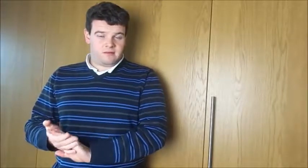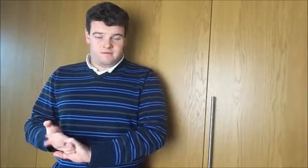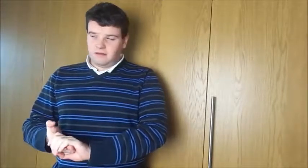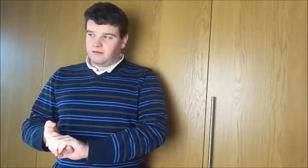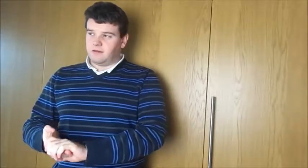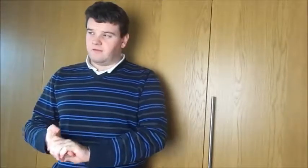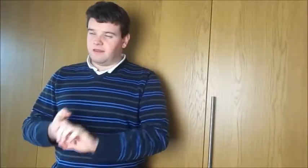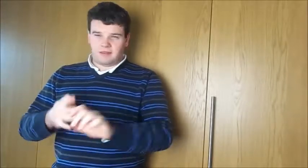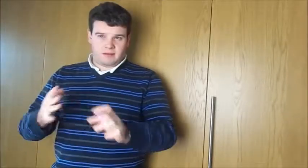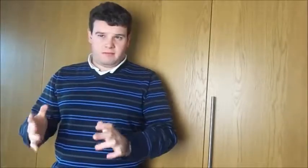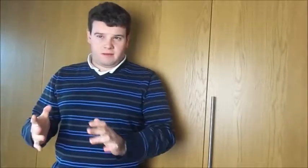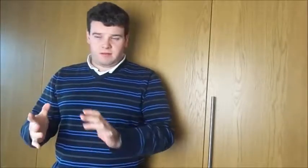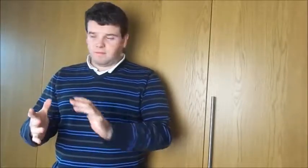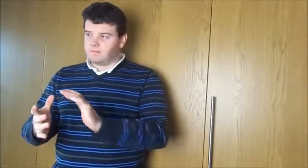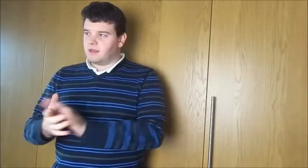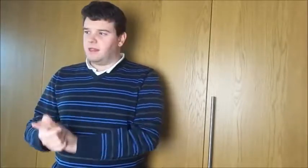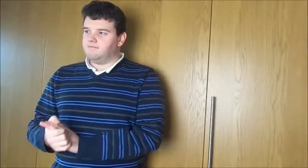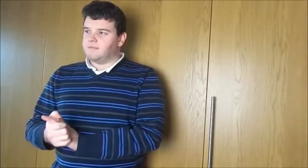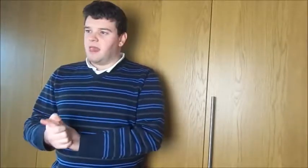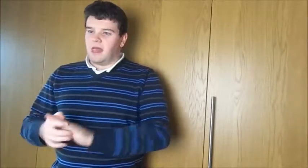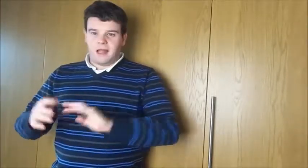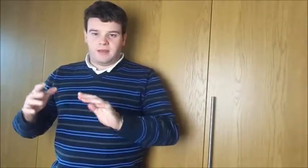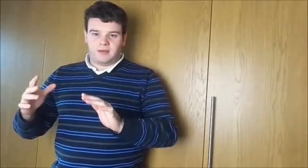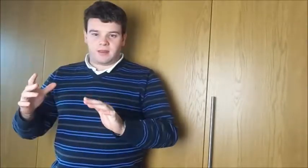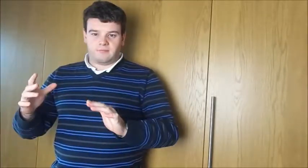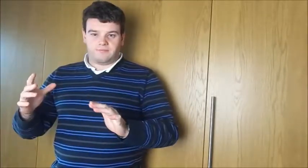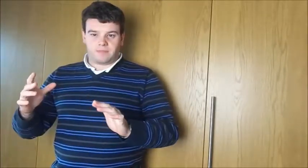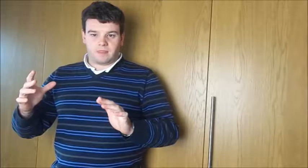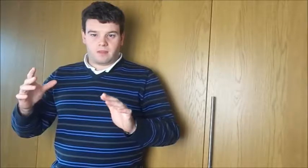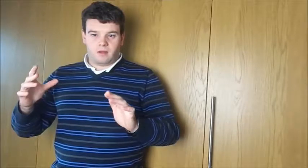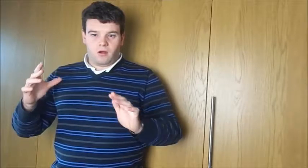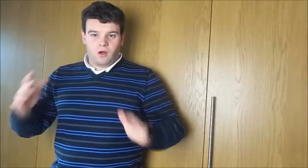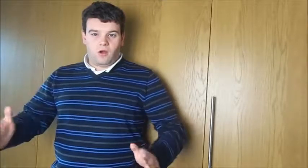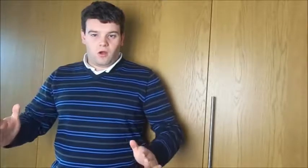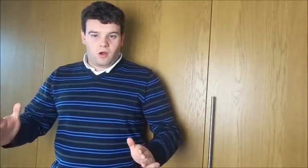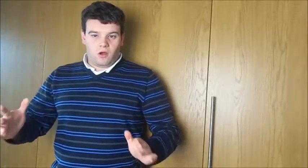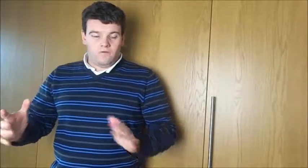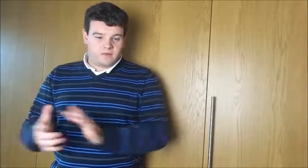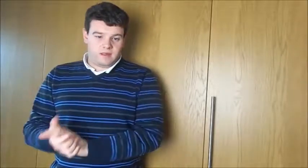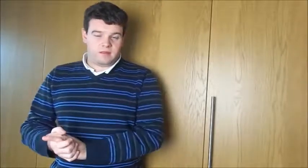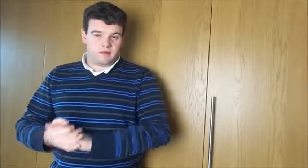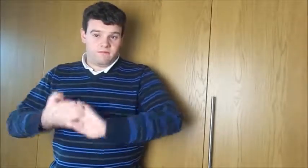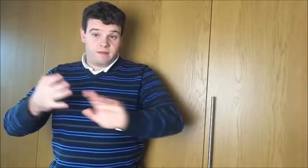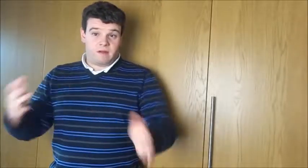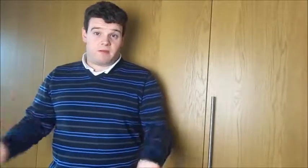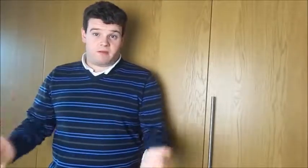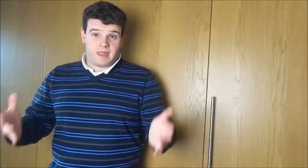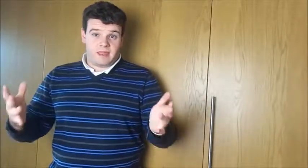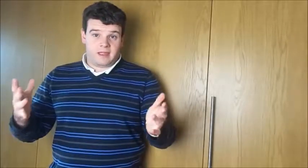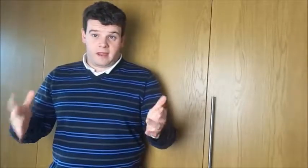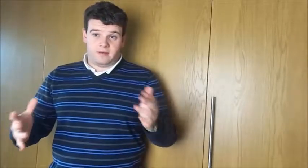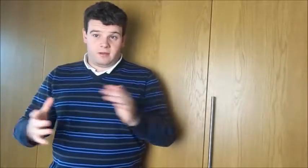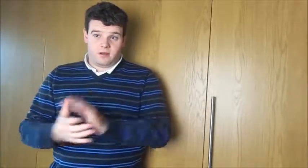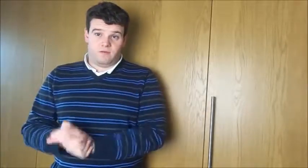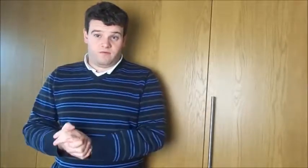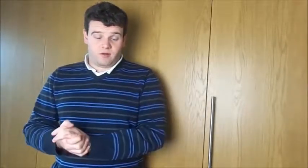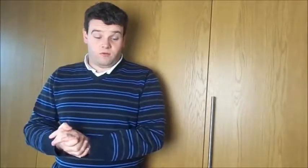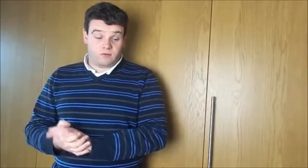Saxe-Coburg-Suffield, I think that's how you pronounce it. And over the years of their marriage, they had a number of children. They